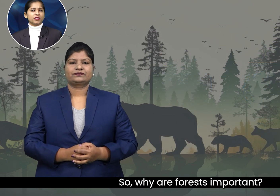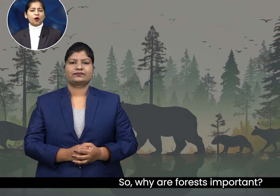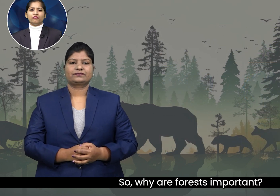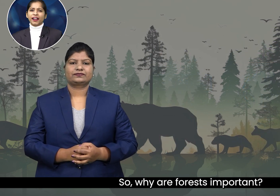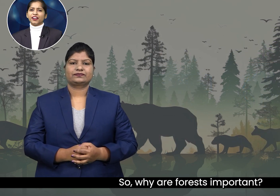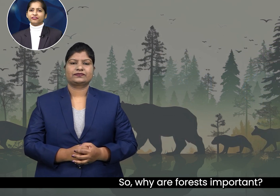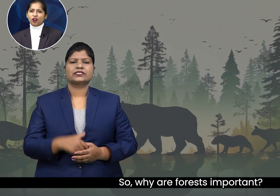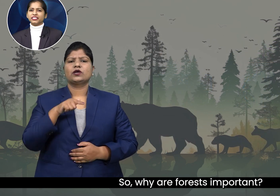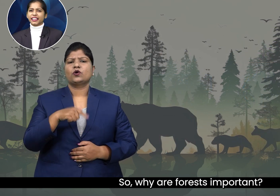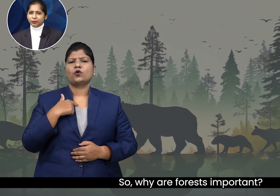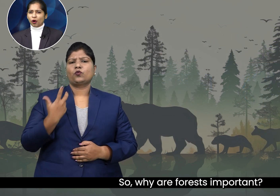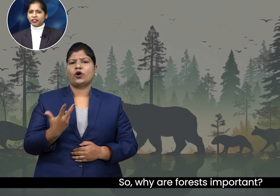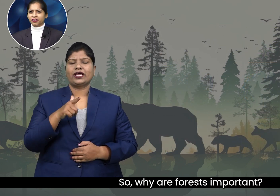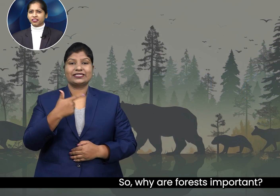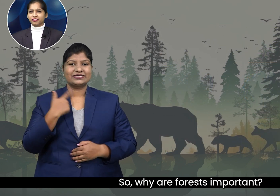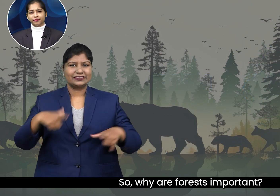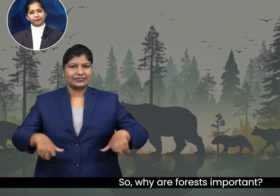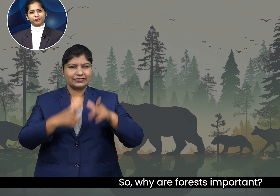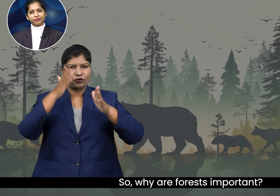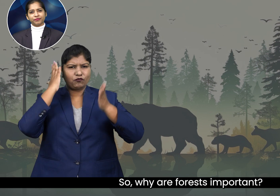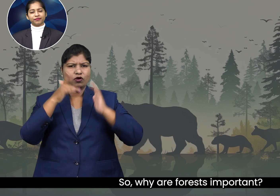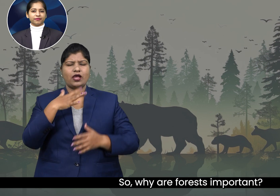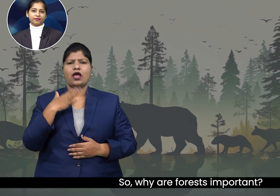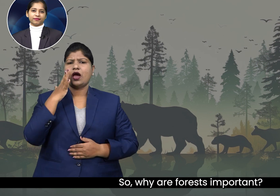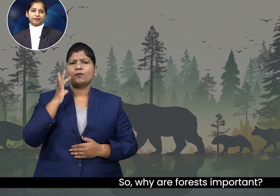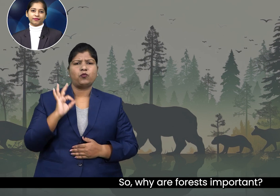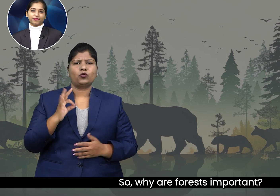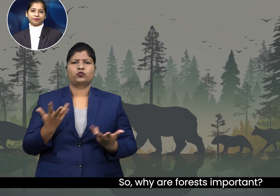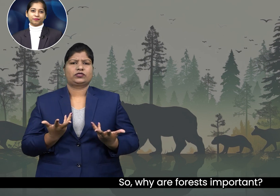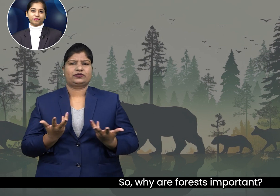So, why are forests important?